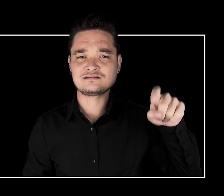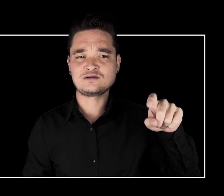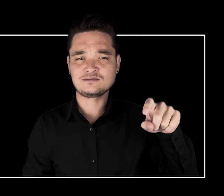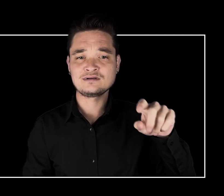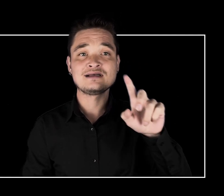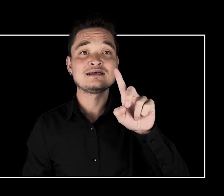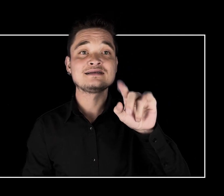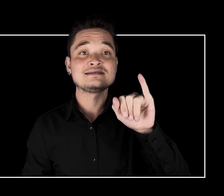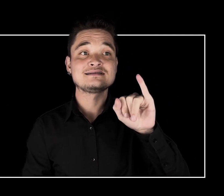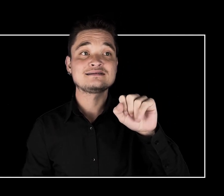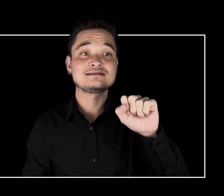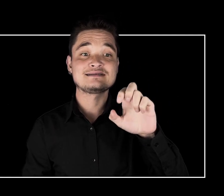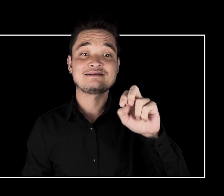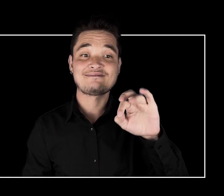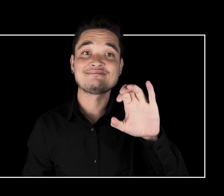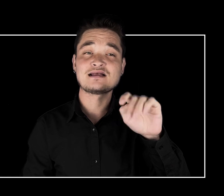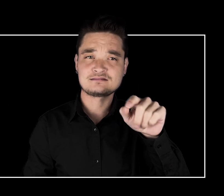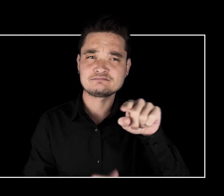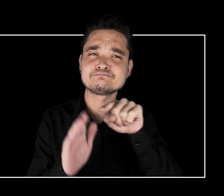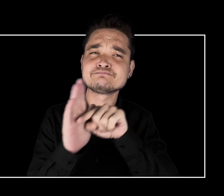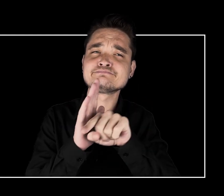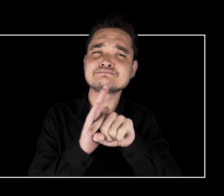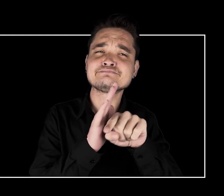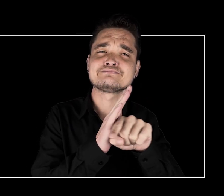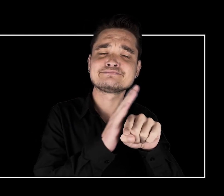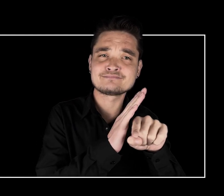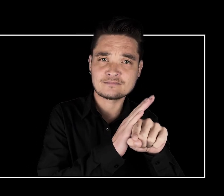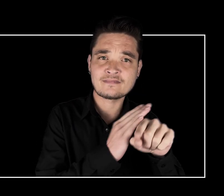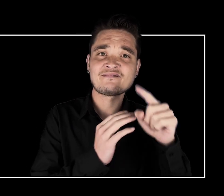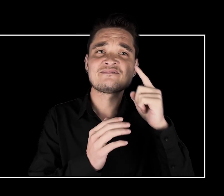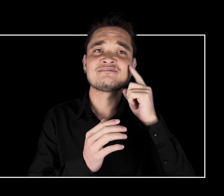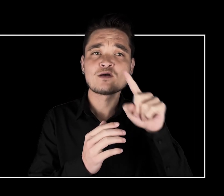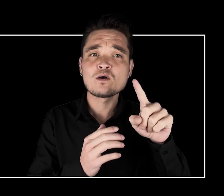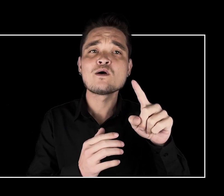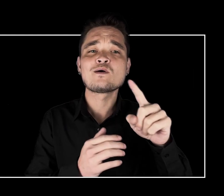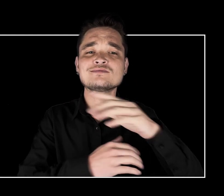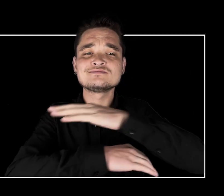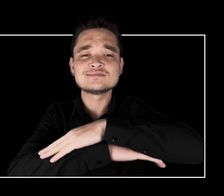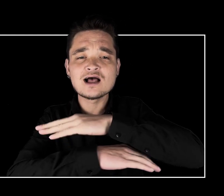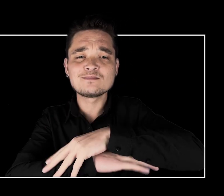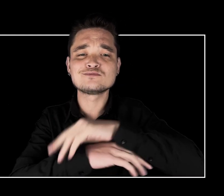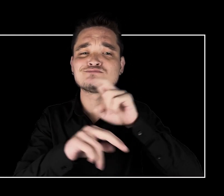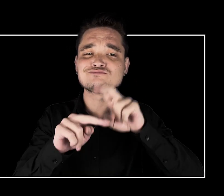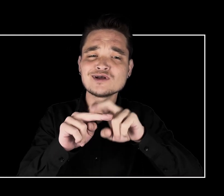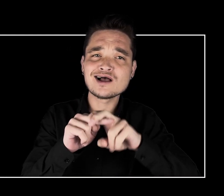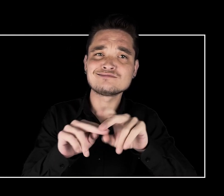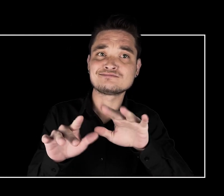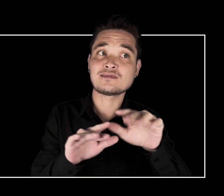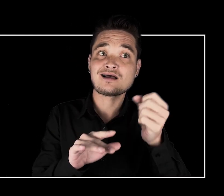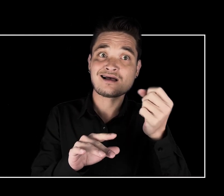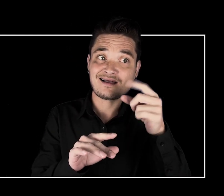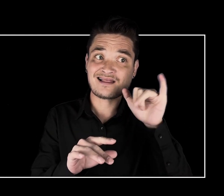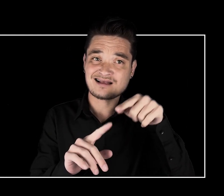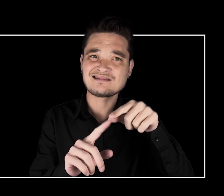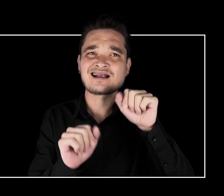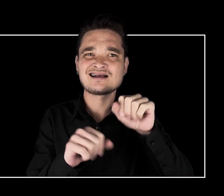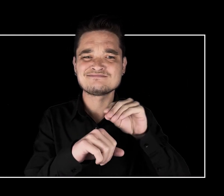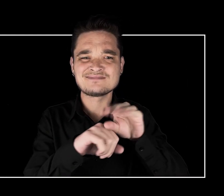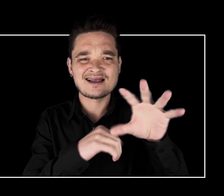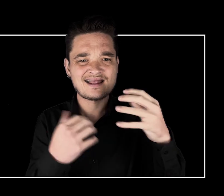Disinfectants kill germs on surfaces. Disinfectants can impact your health. Exposure